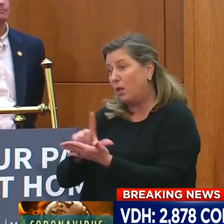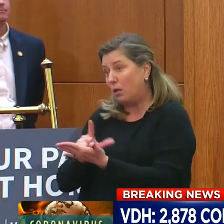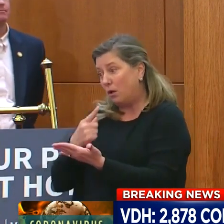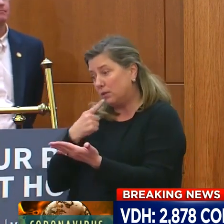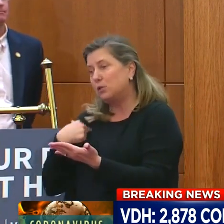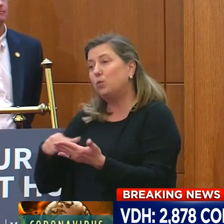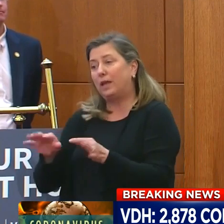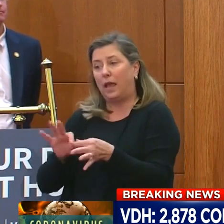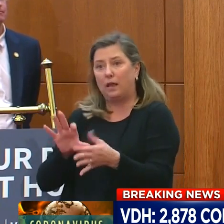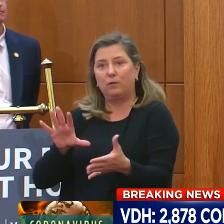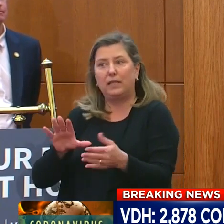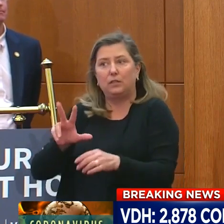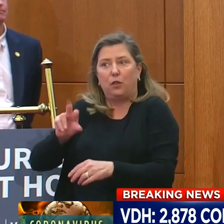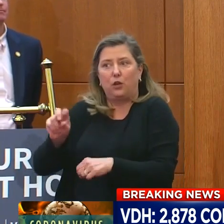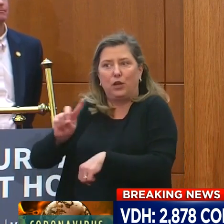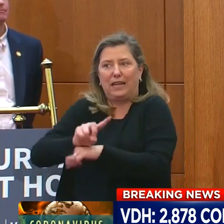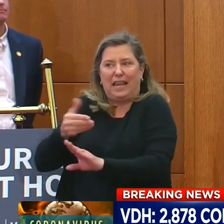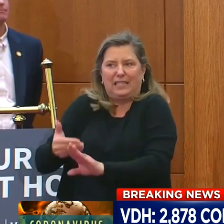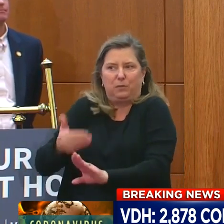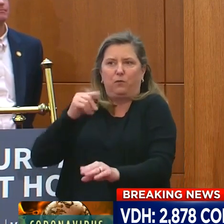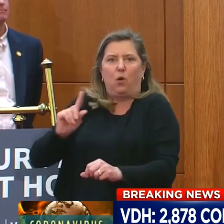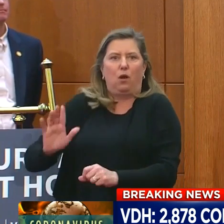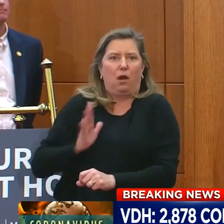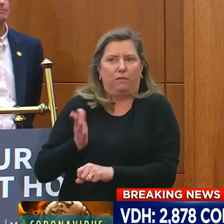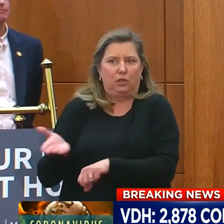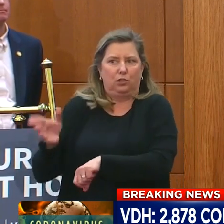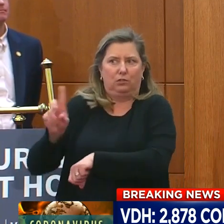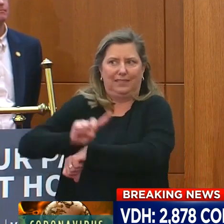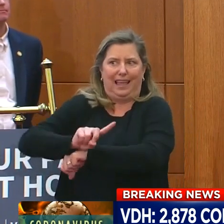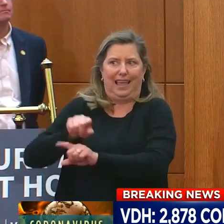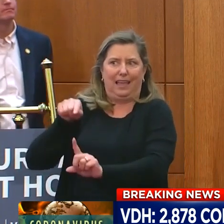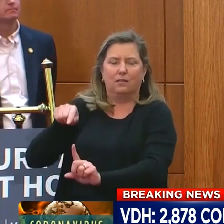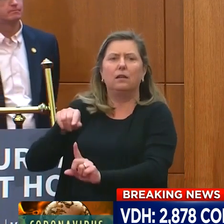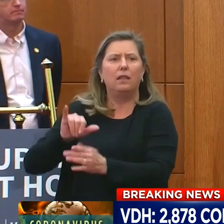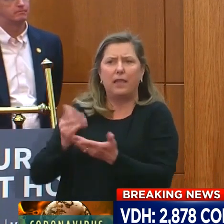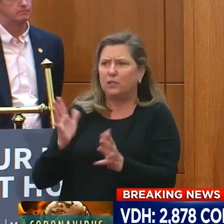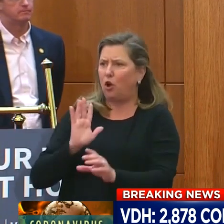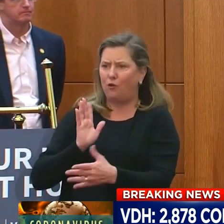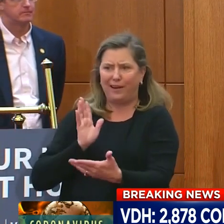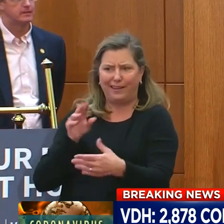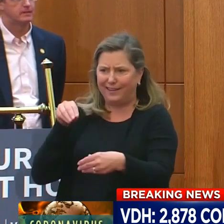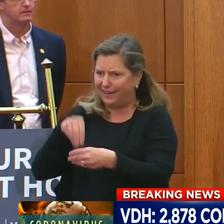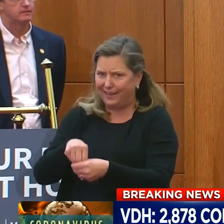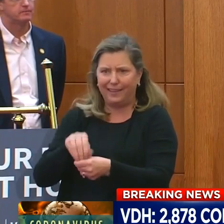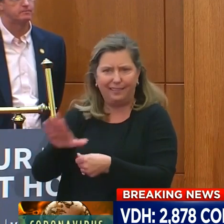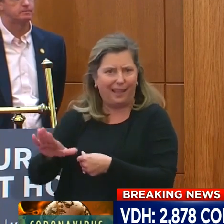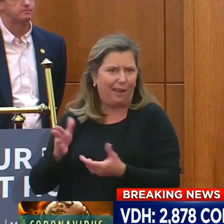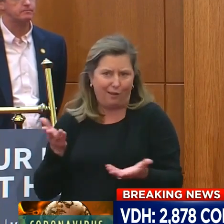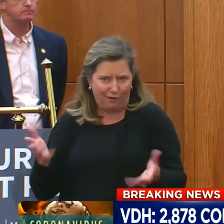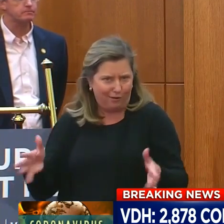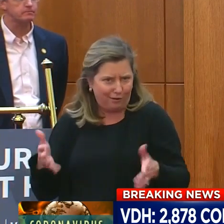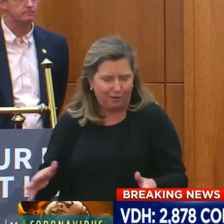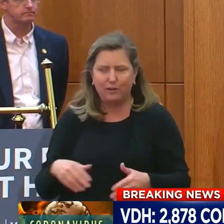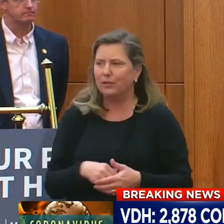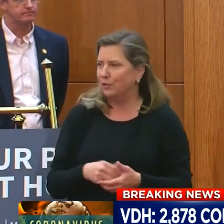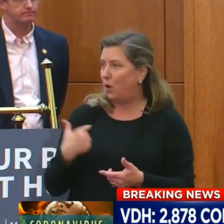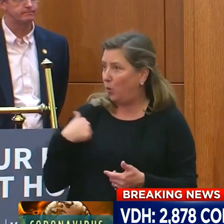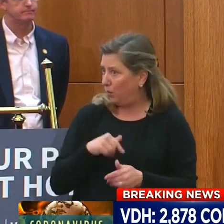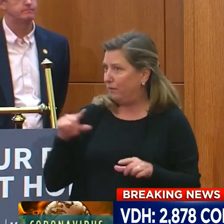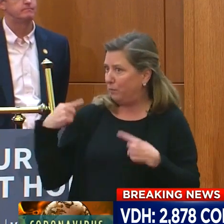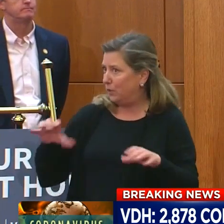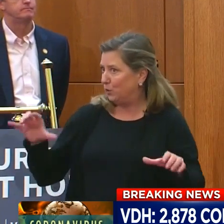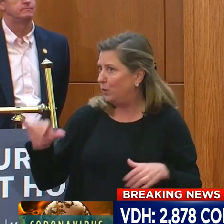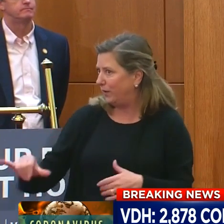inmates 30 days prior to the official release date. That actually is already embedded in their release date, so we have been doing